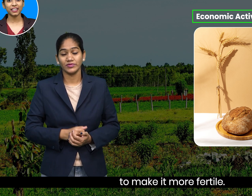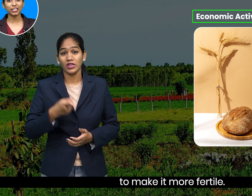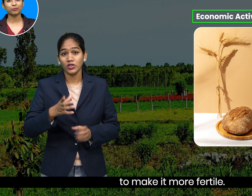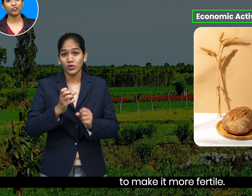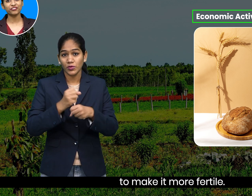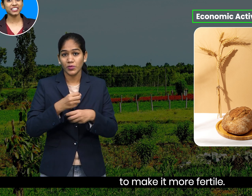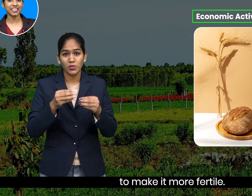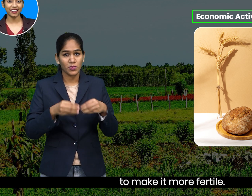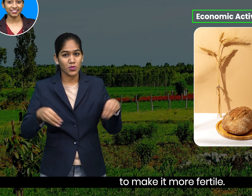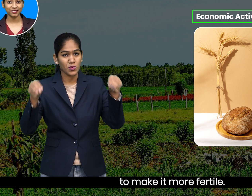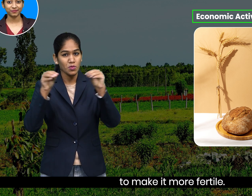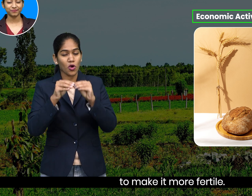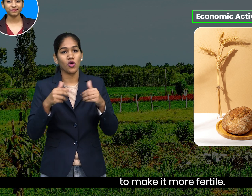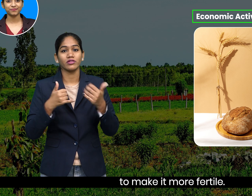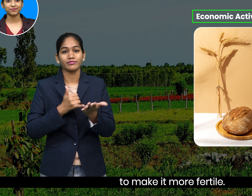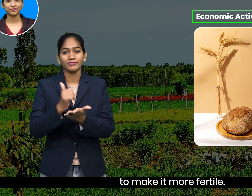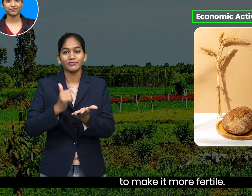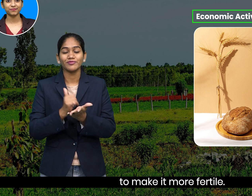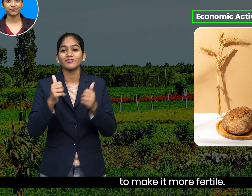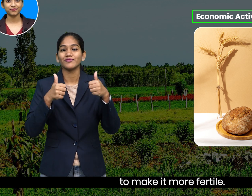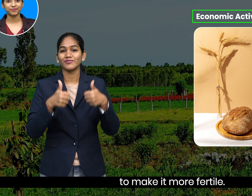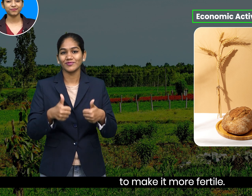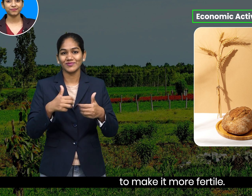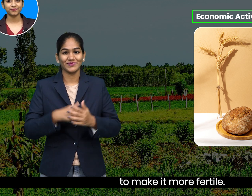To make it more fertile.